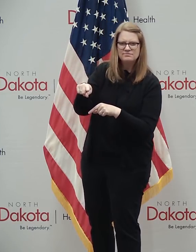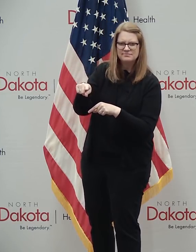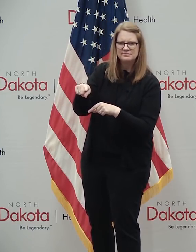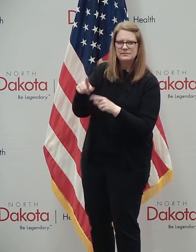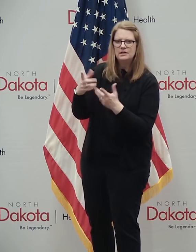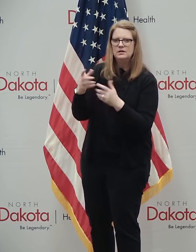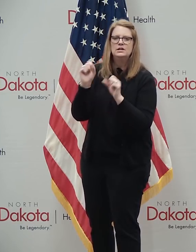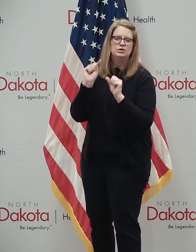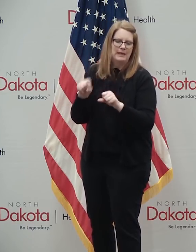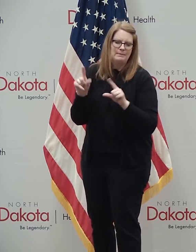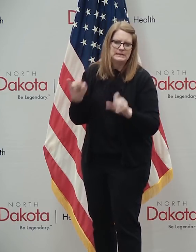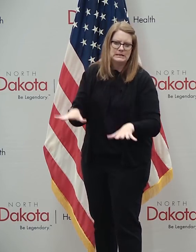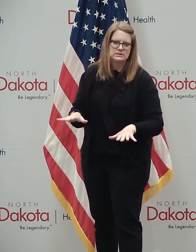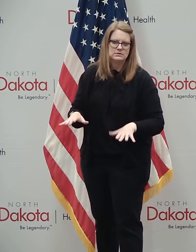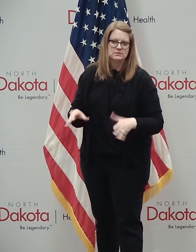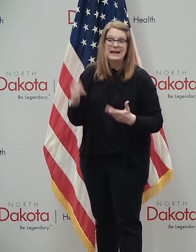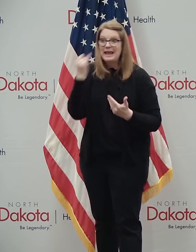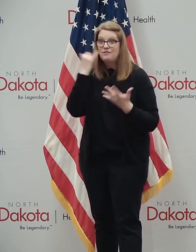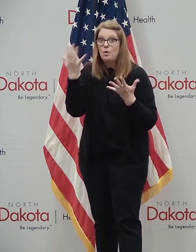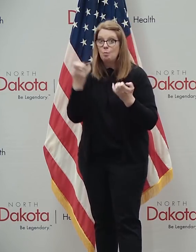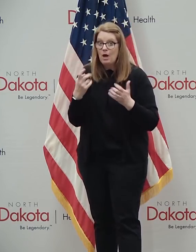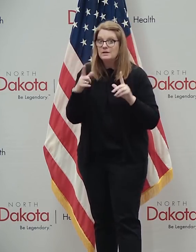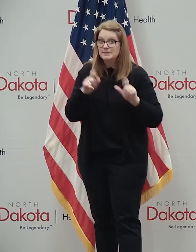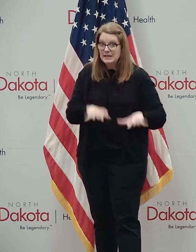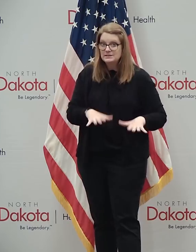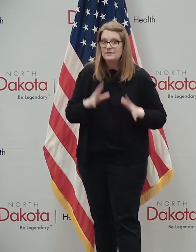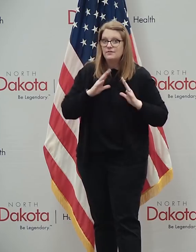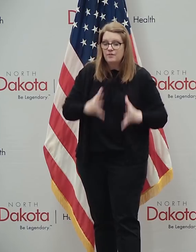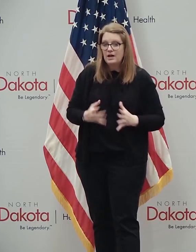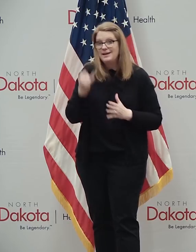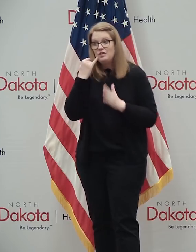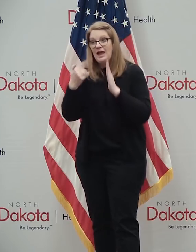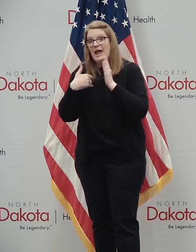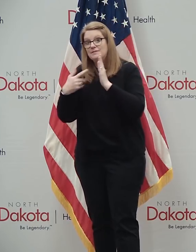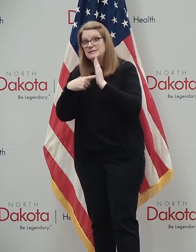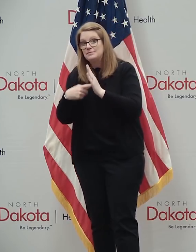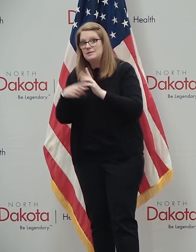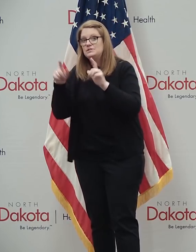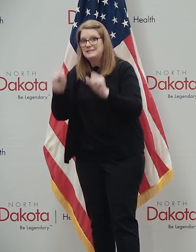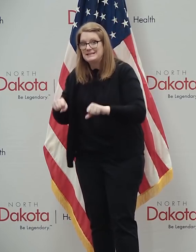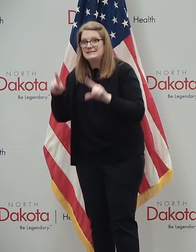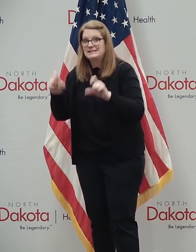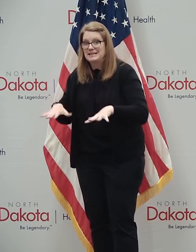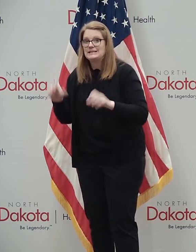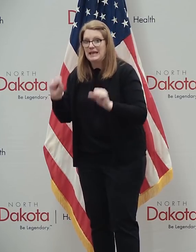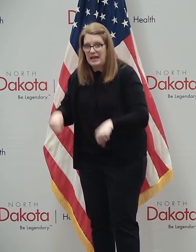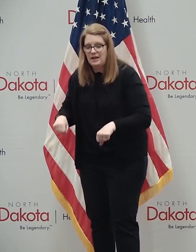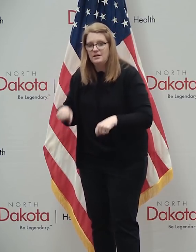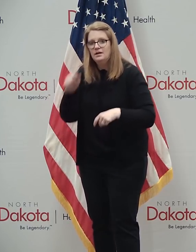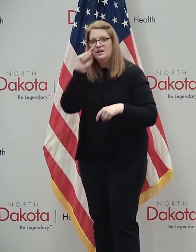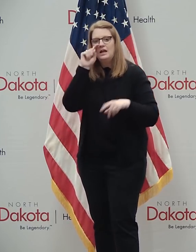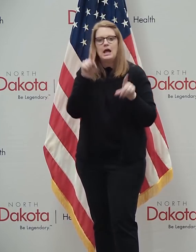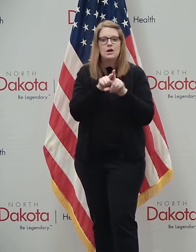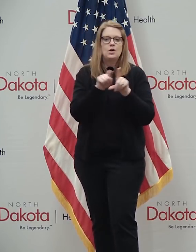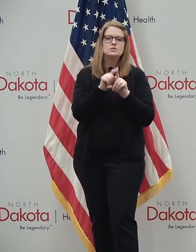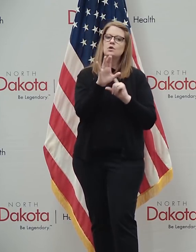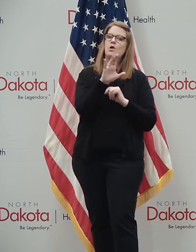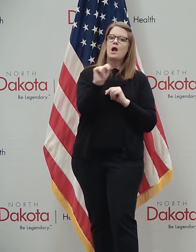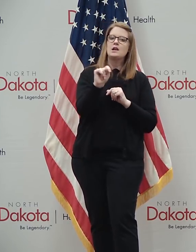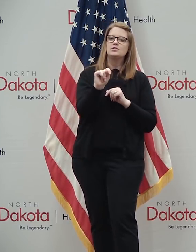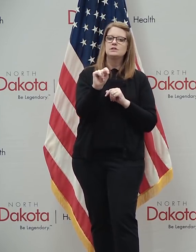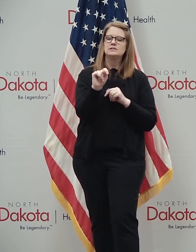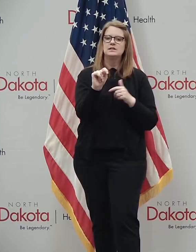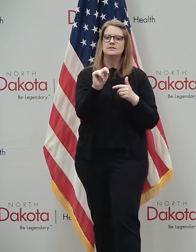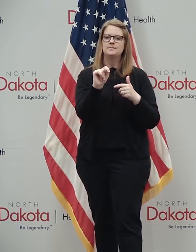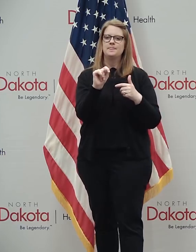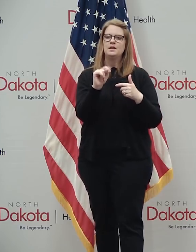anybody that wants to get tested that's symptomatic can. The other piece with contact tracing, when we have a day like today where or